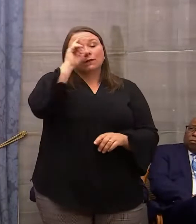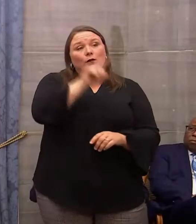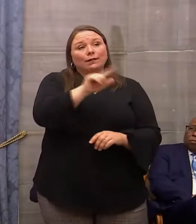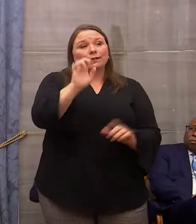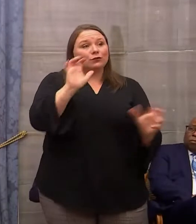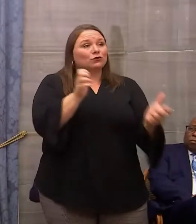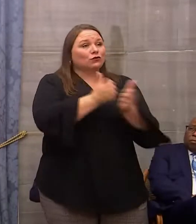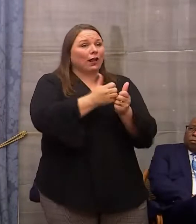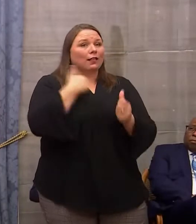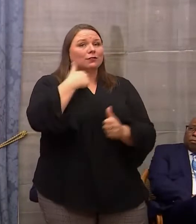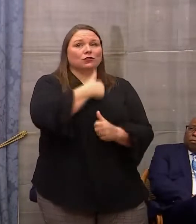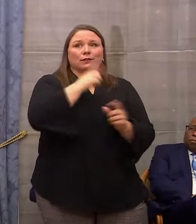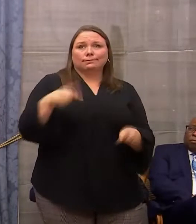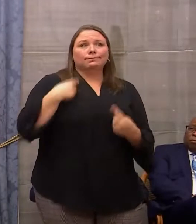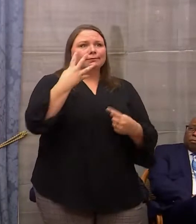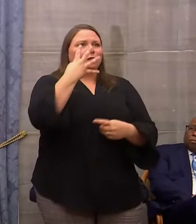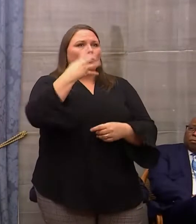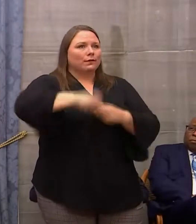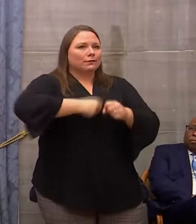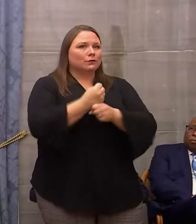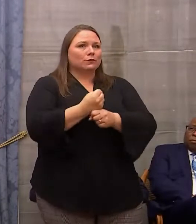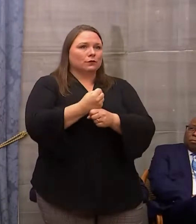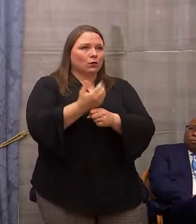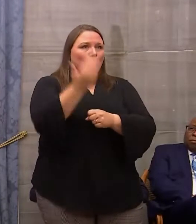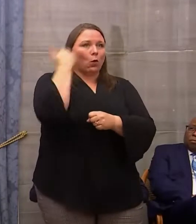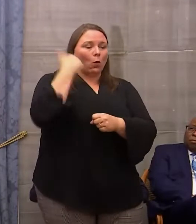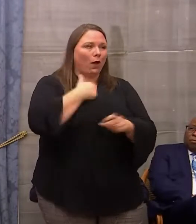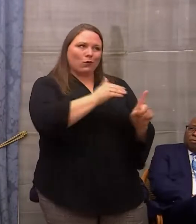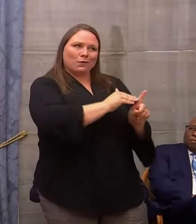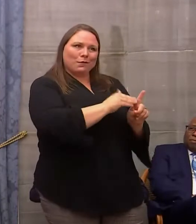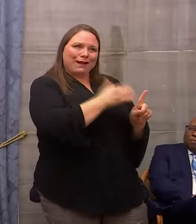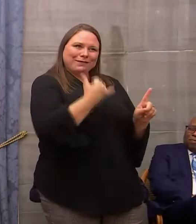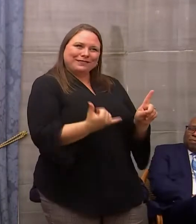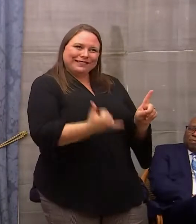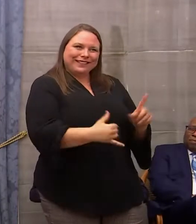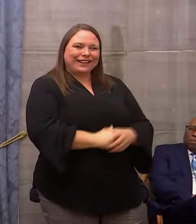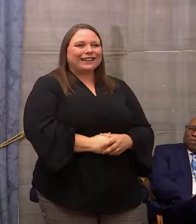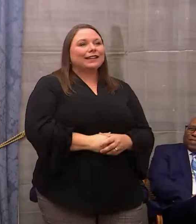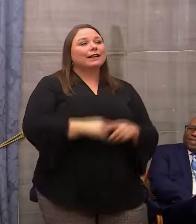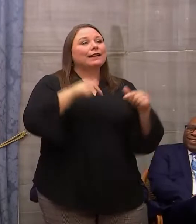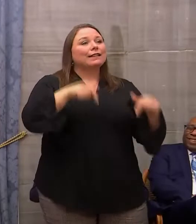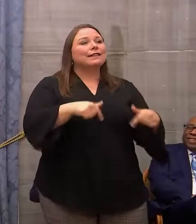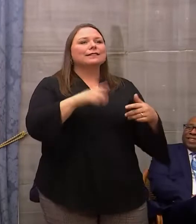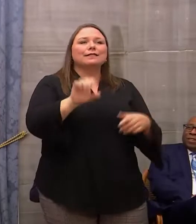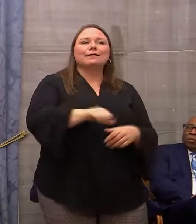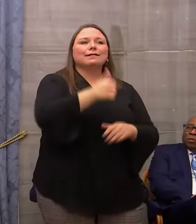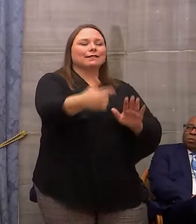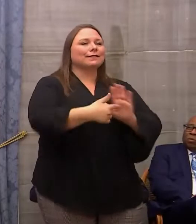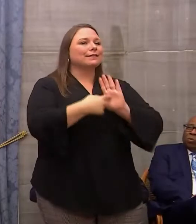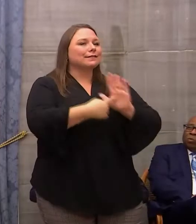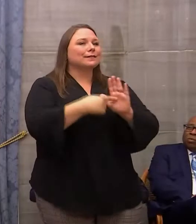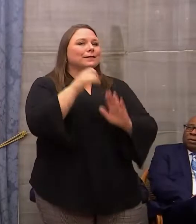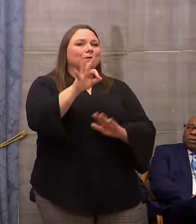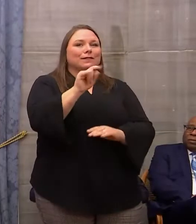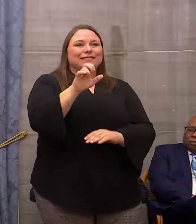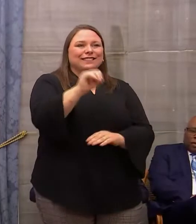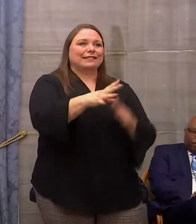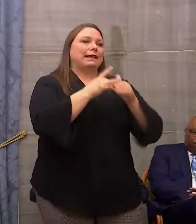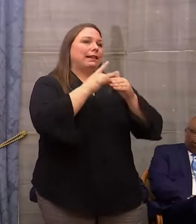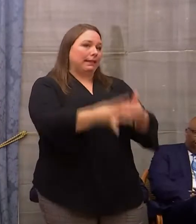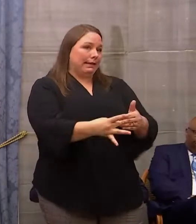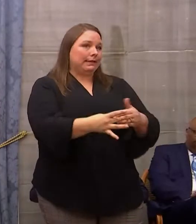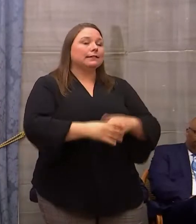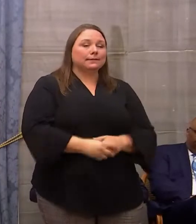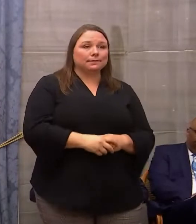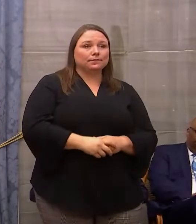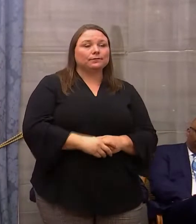challenged us to this 4 years ago, and I'm going to remind him of it today. This is just another example of Tennessee leading,